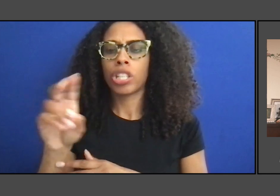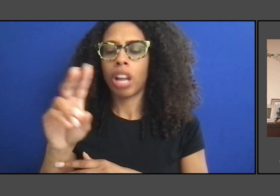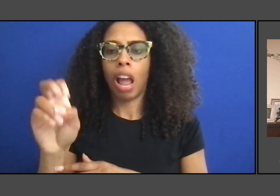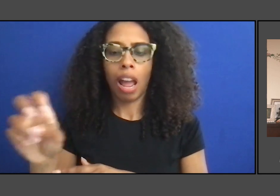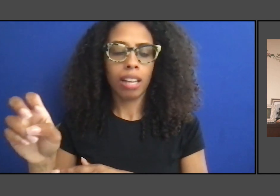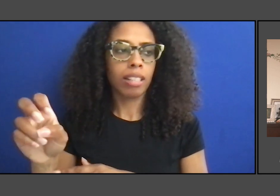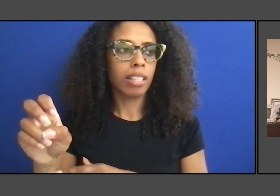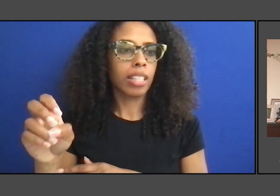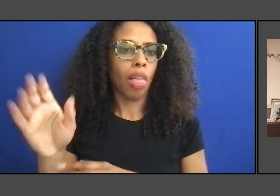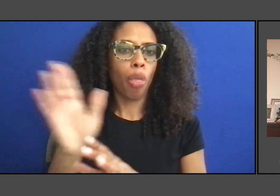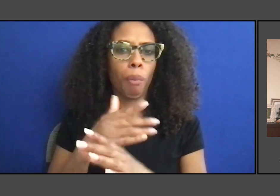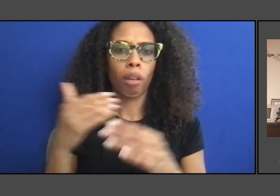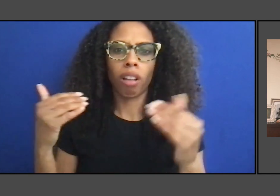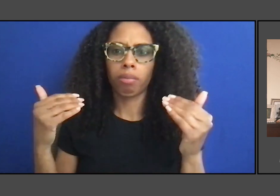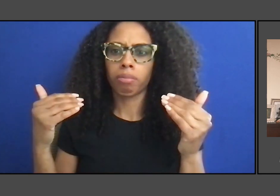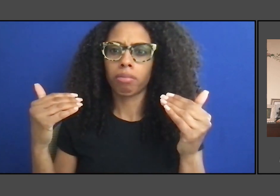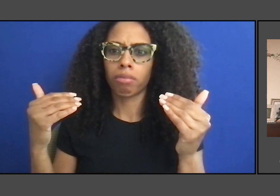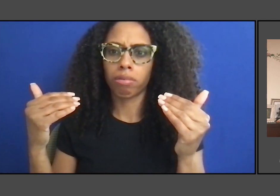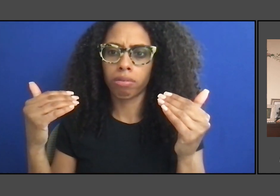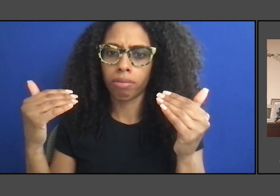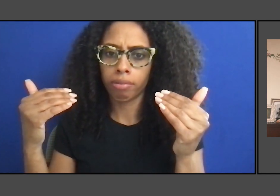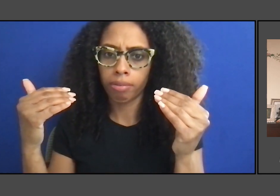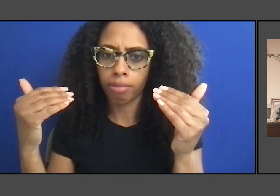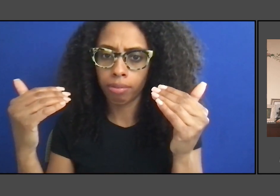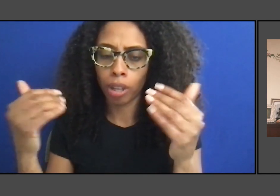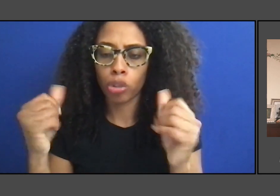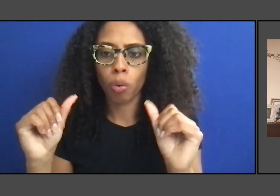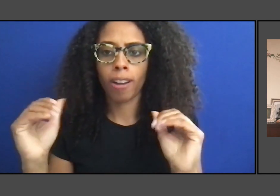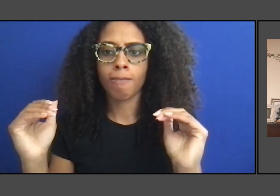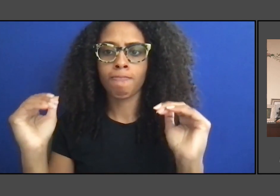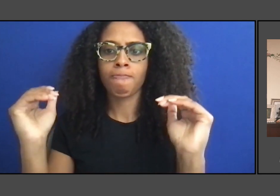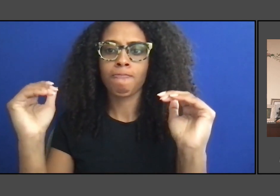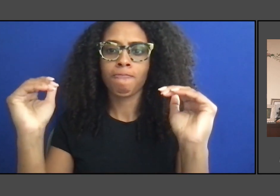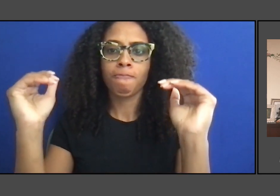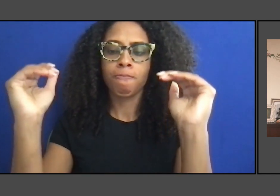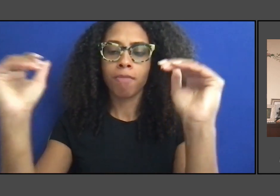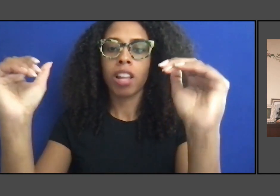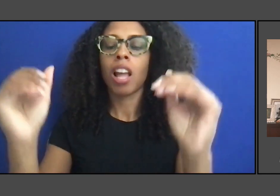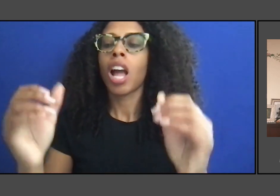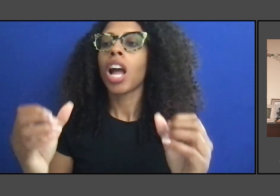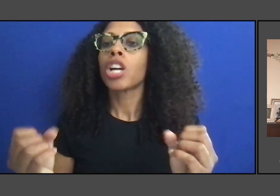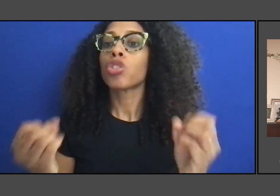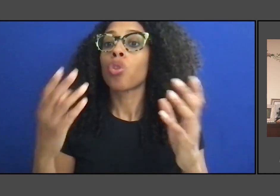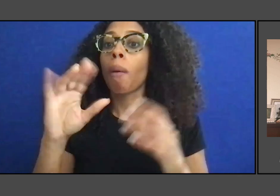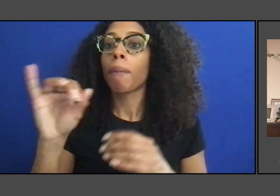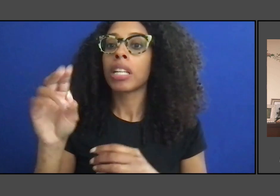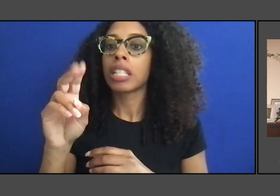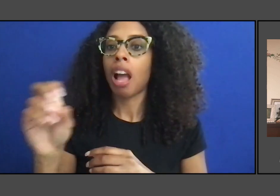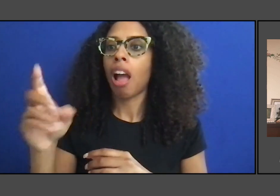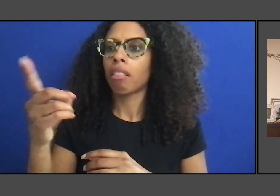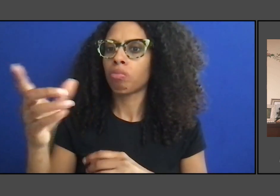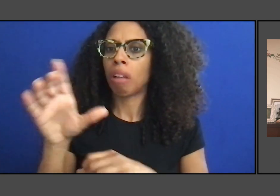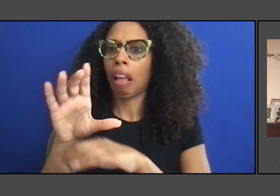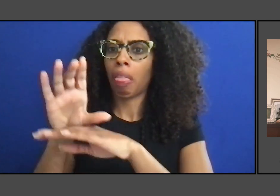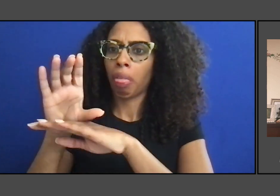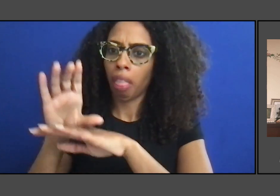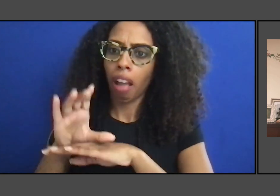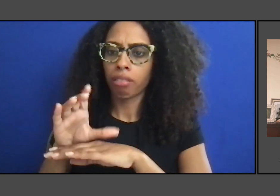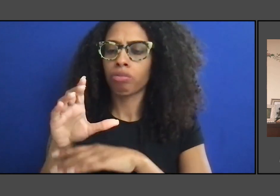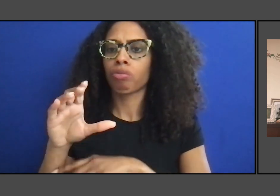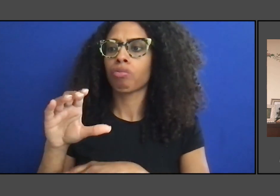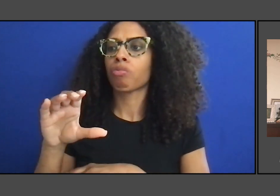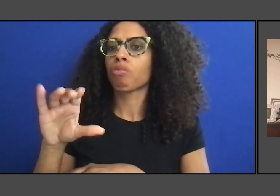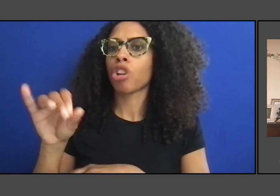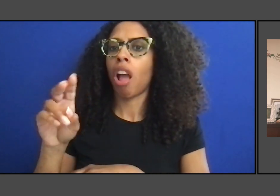forward. Um, and so much of jazz is classic jazz. And like, if you're my dad,